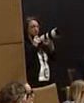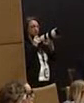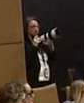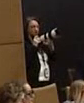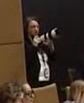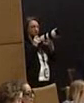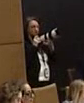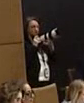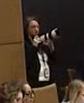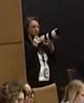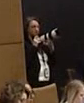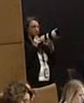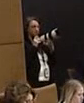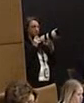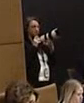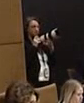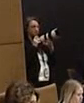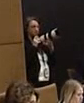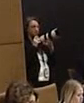other kids who I want to see this get better for.